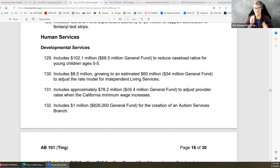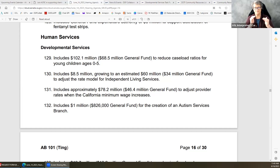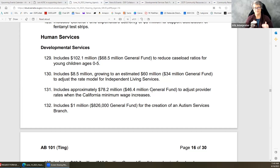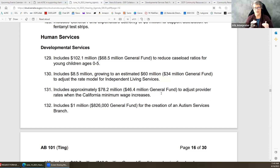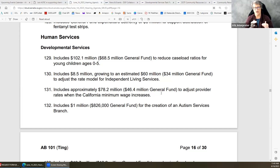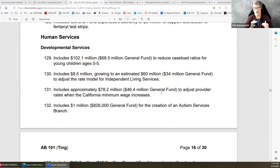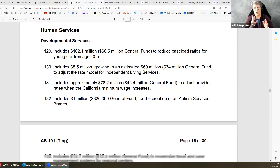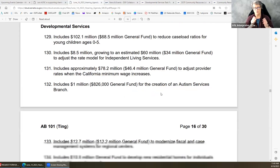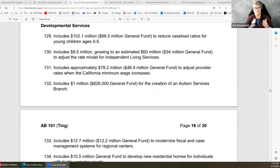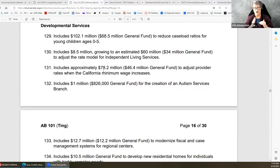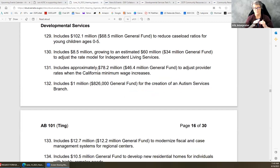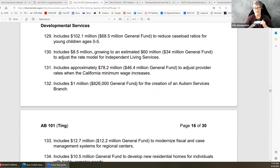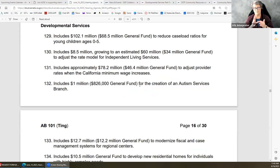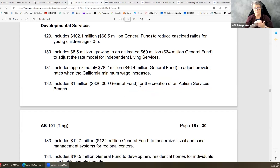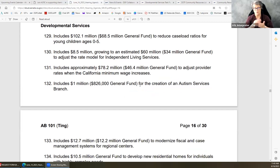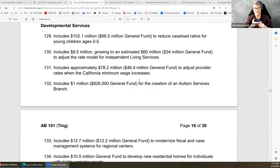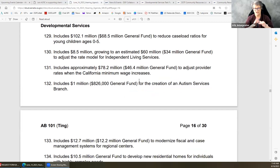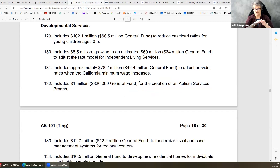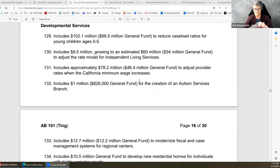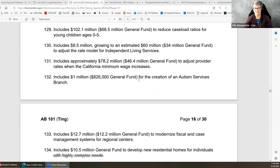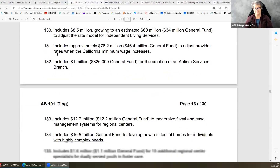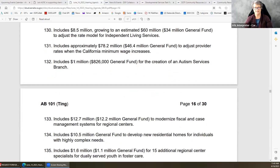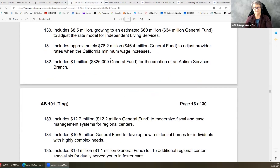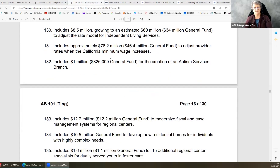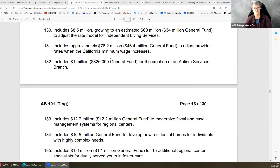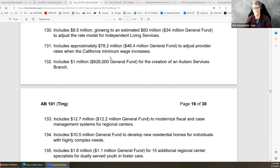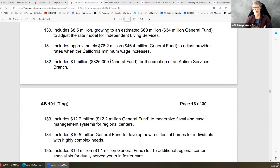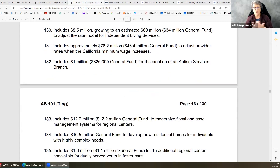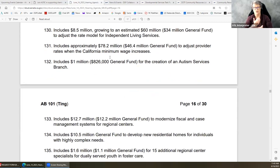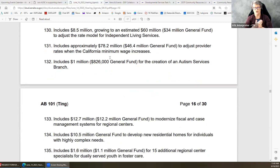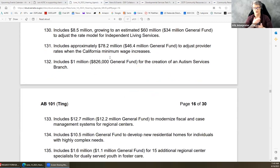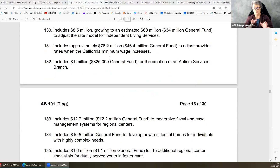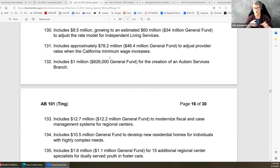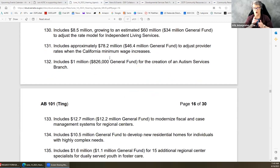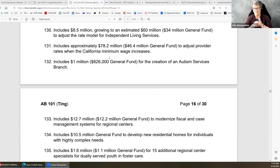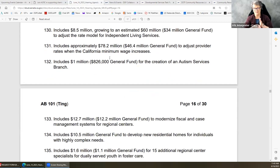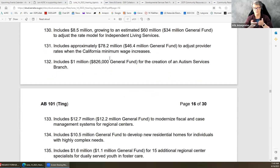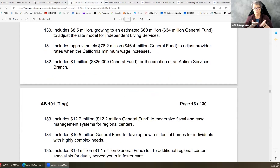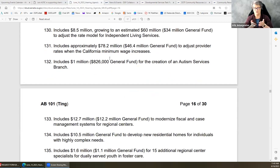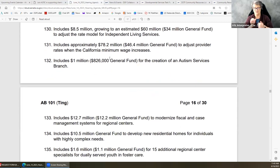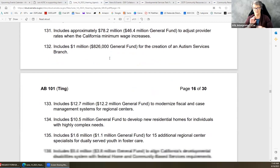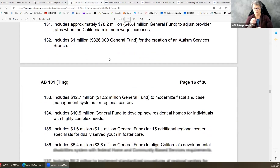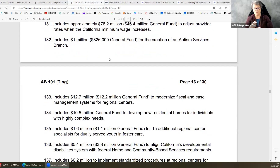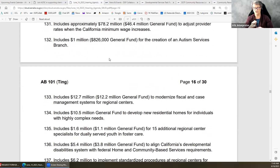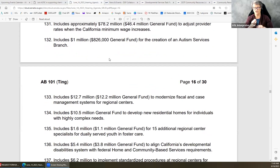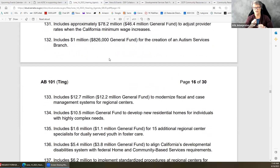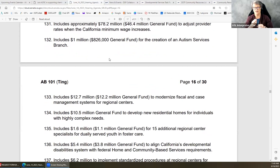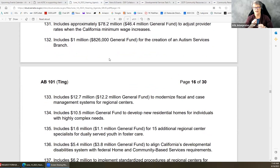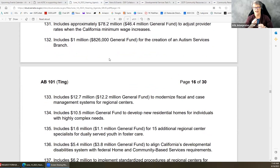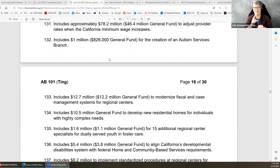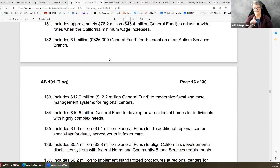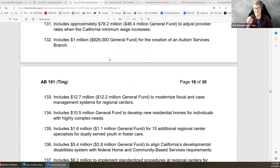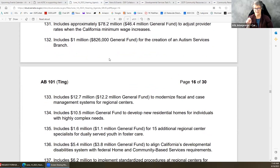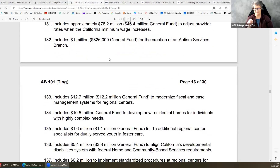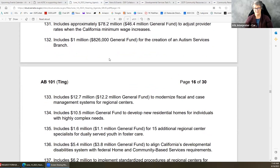Provider minimum wage increases. The new autism services branch at the Department of Developmental